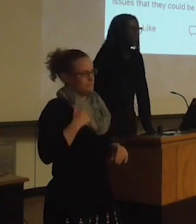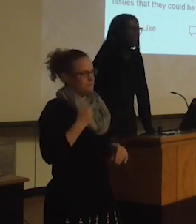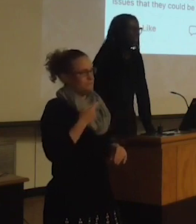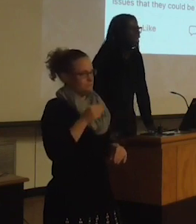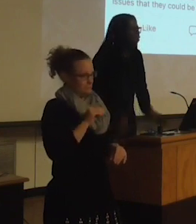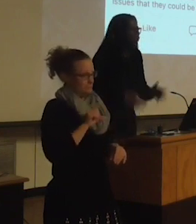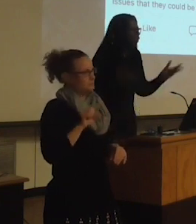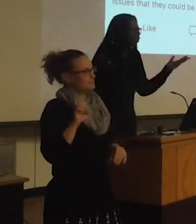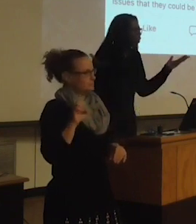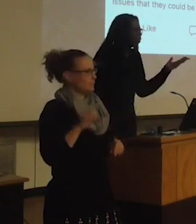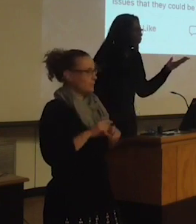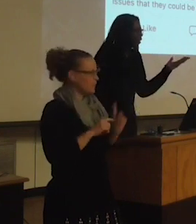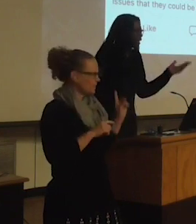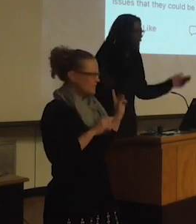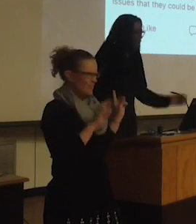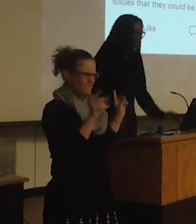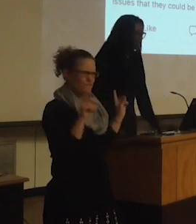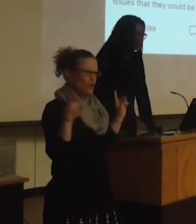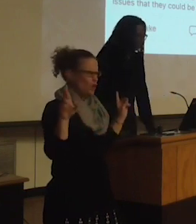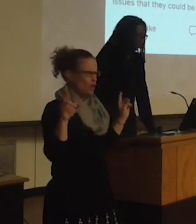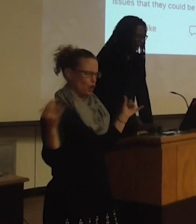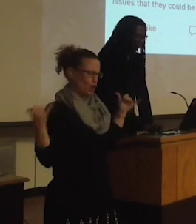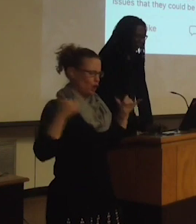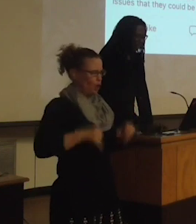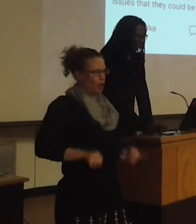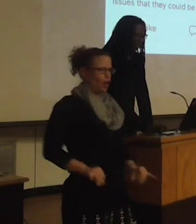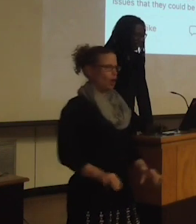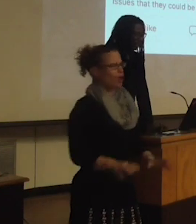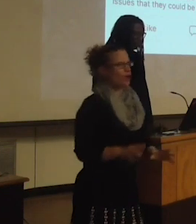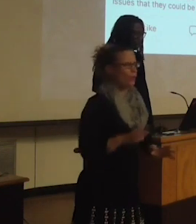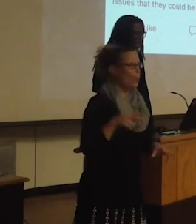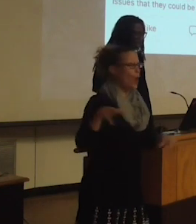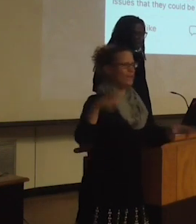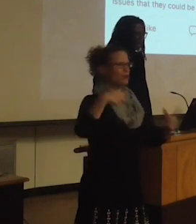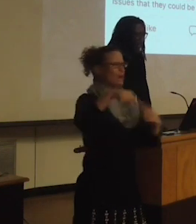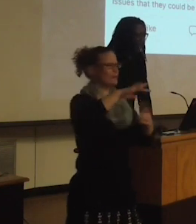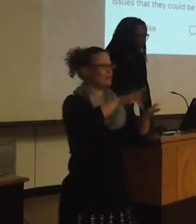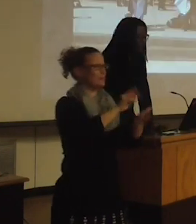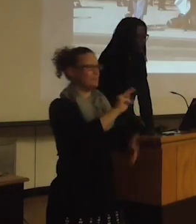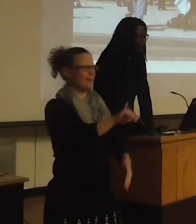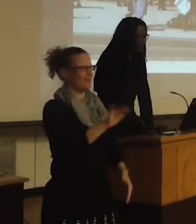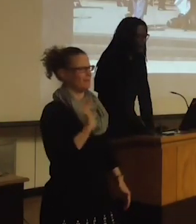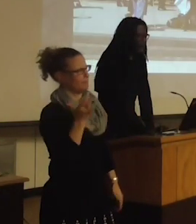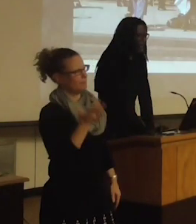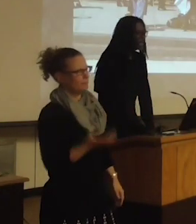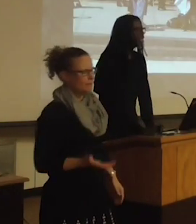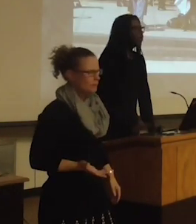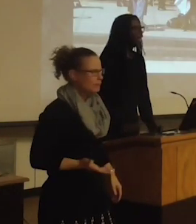people just wearing fur coats walking around in the middle of May.